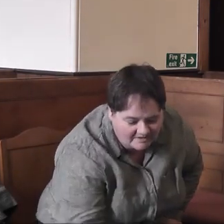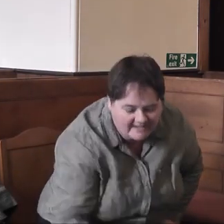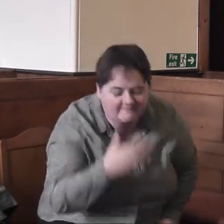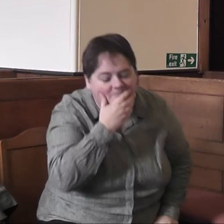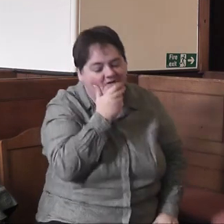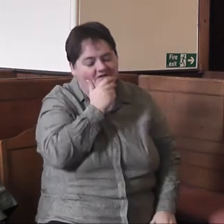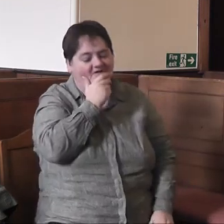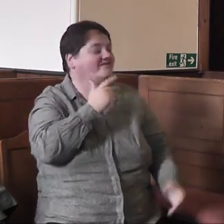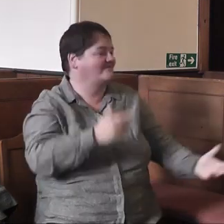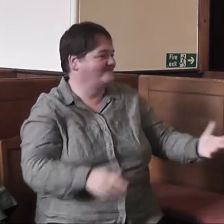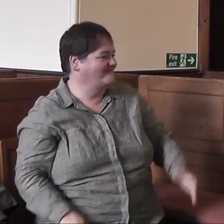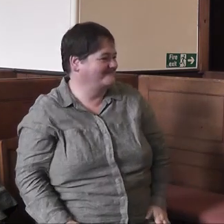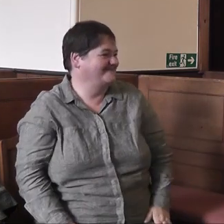Okay. Third verse.